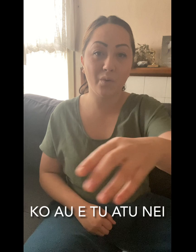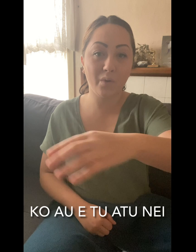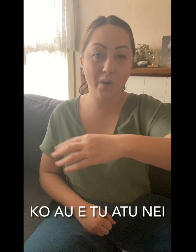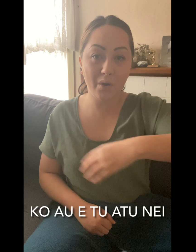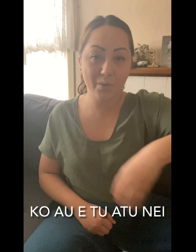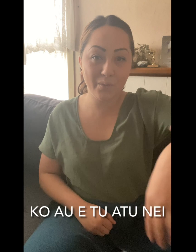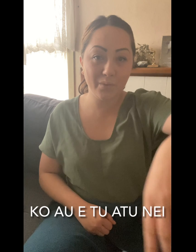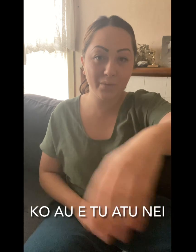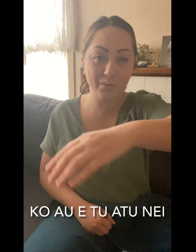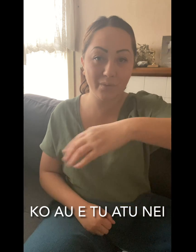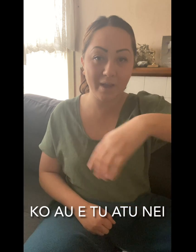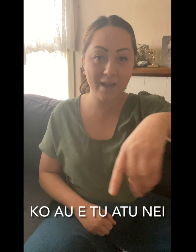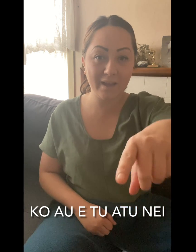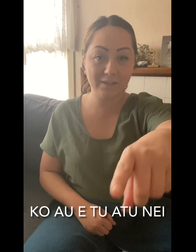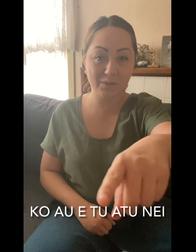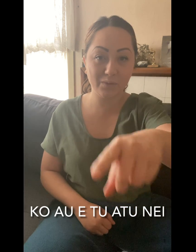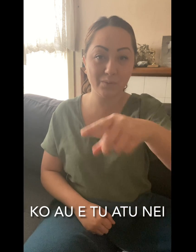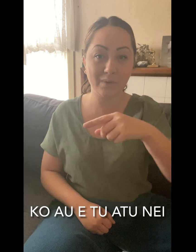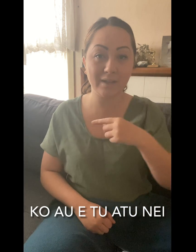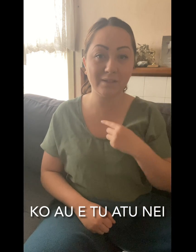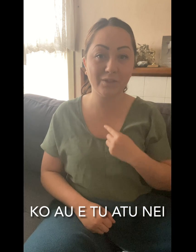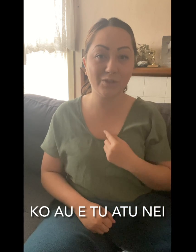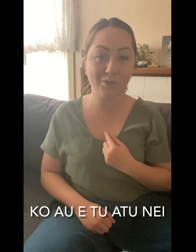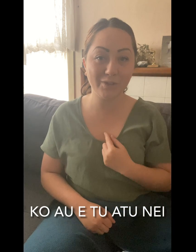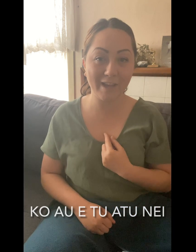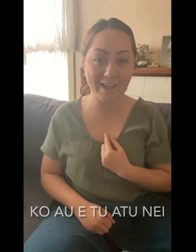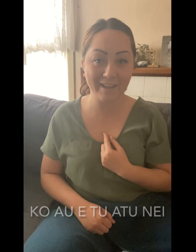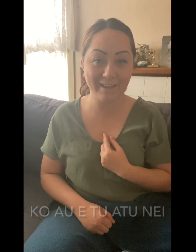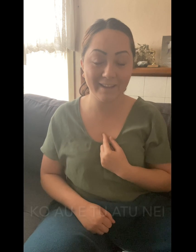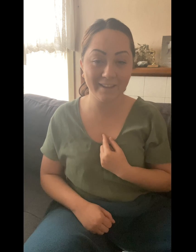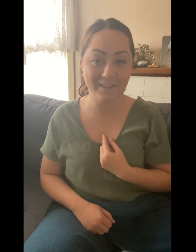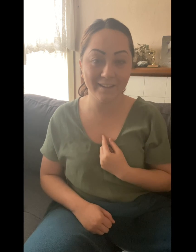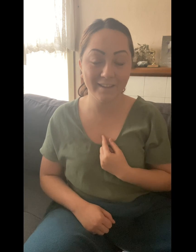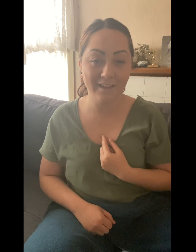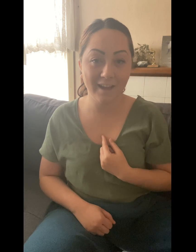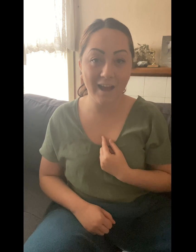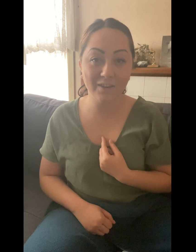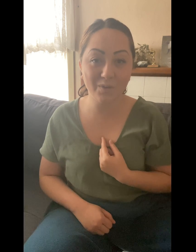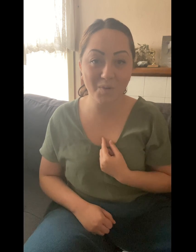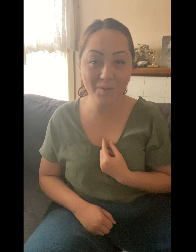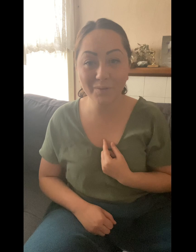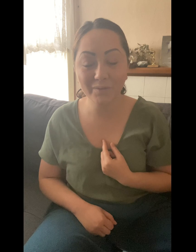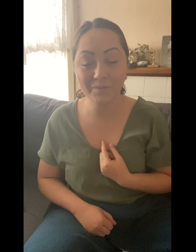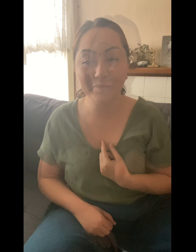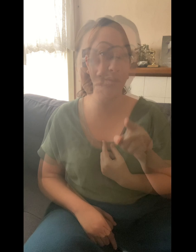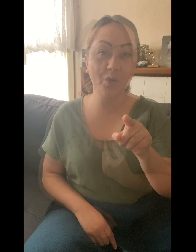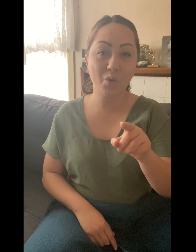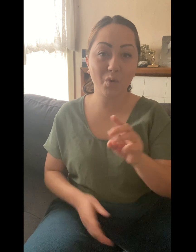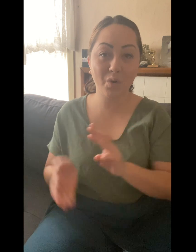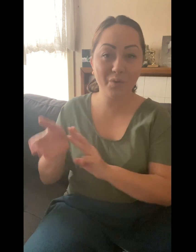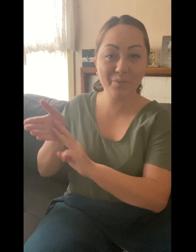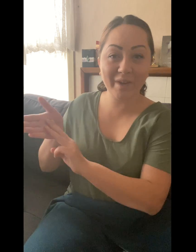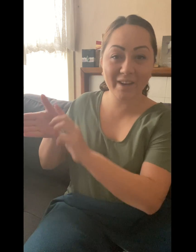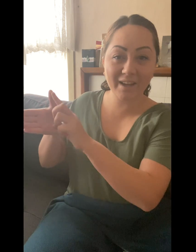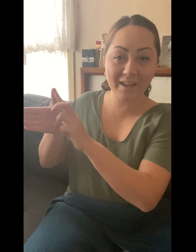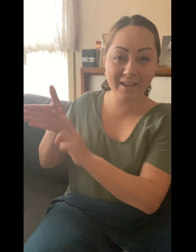ko au e tu atu nei. Anō. O